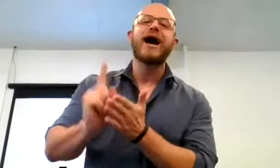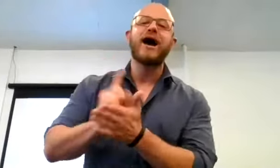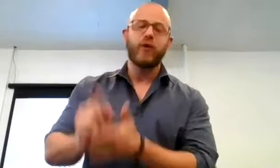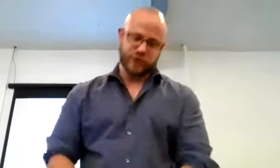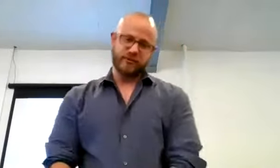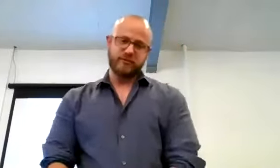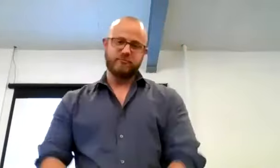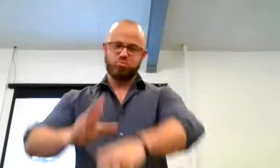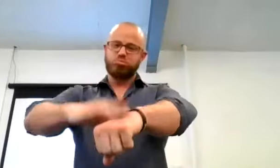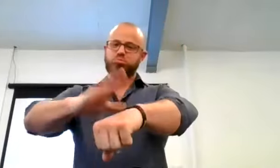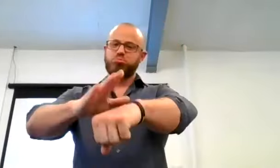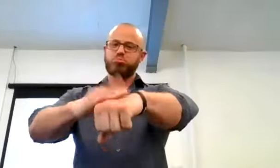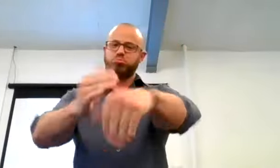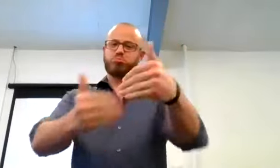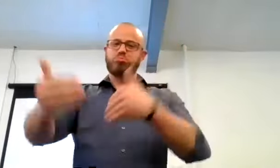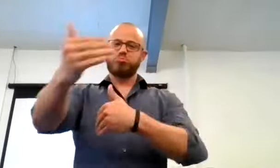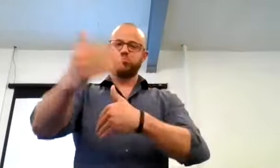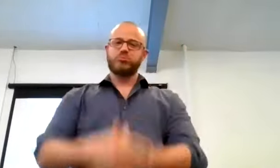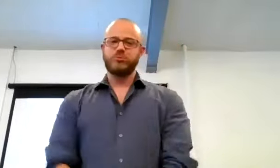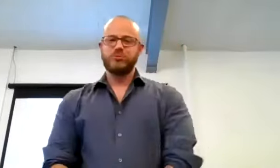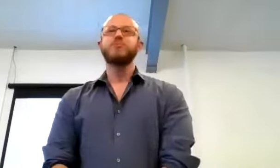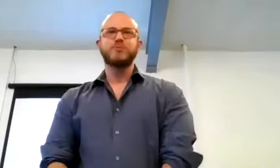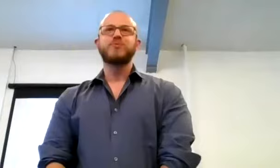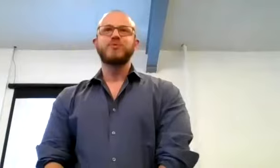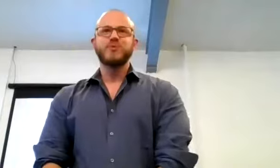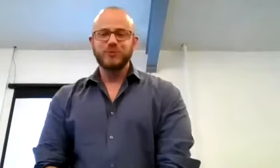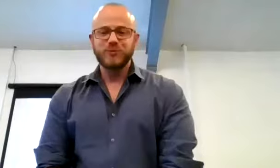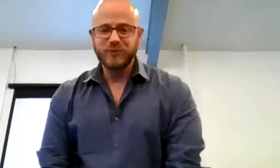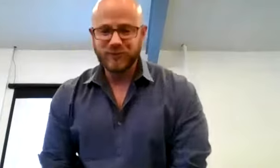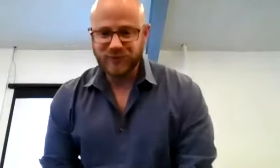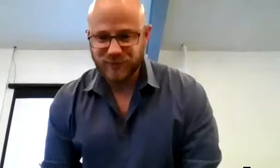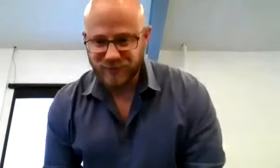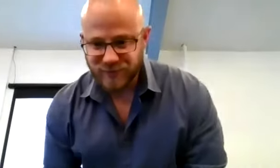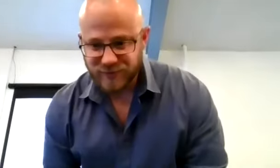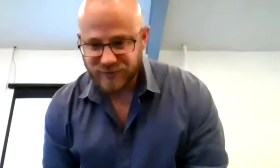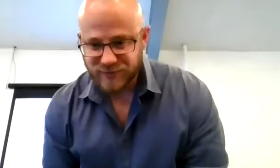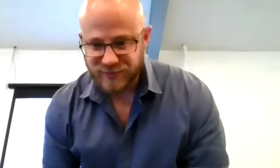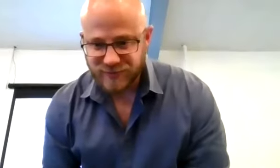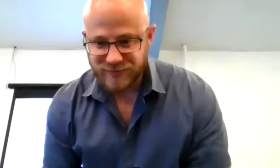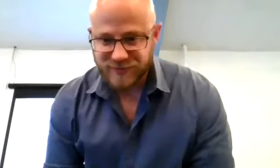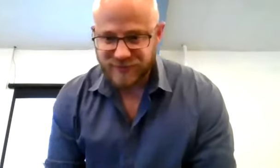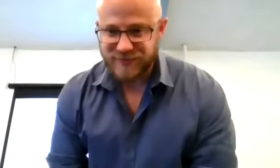it will be hours with the deaf community there. I warn you.